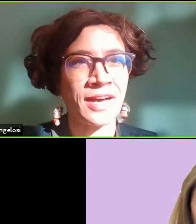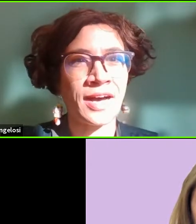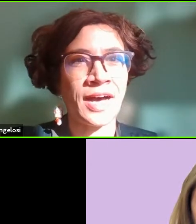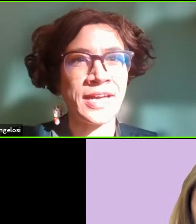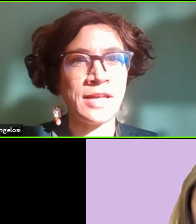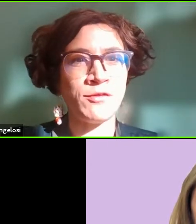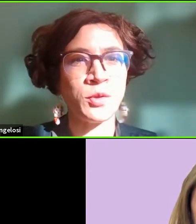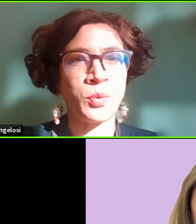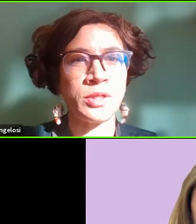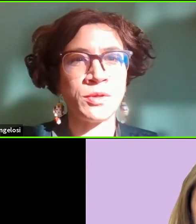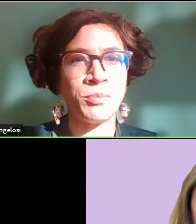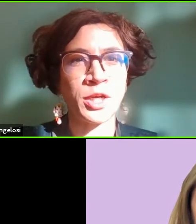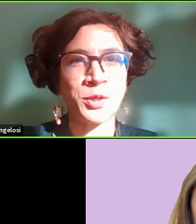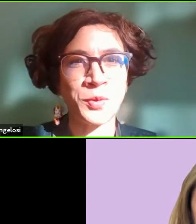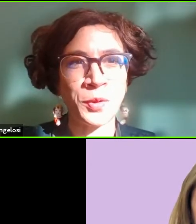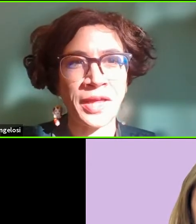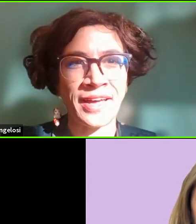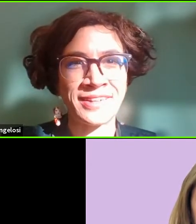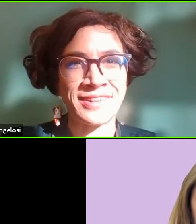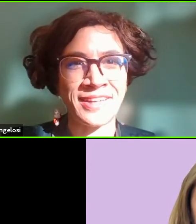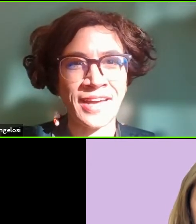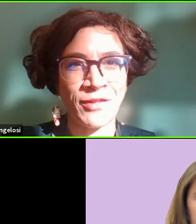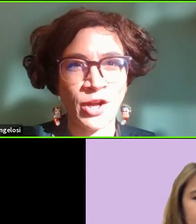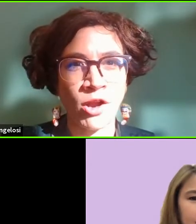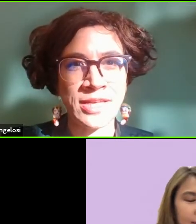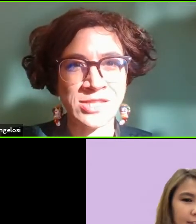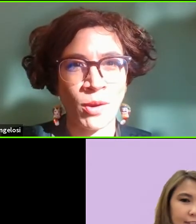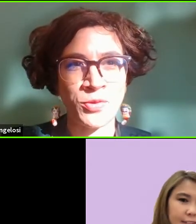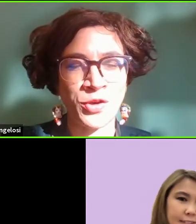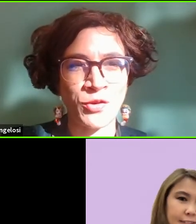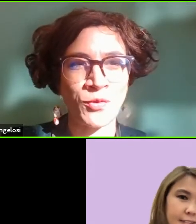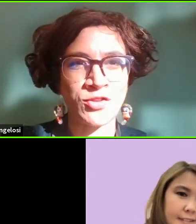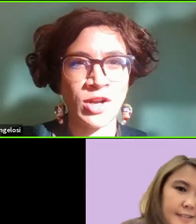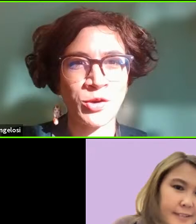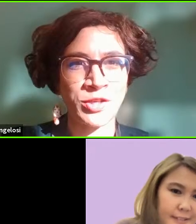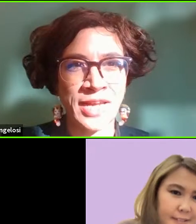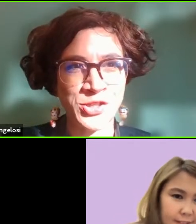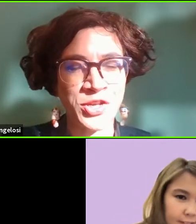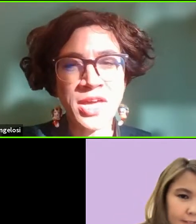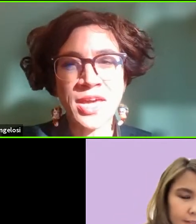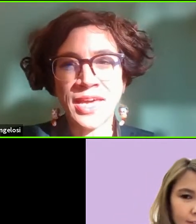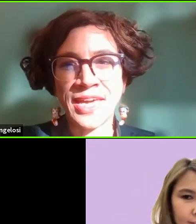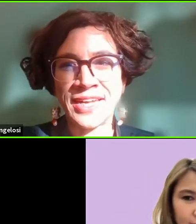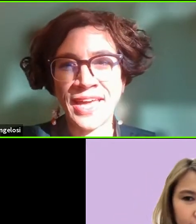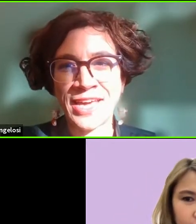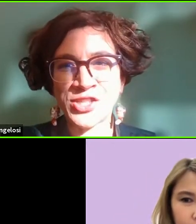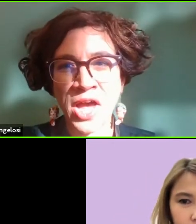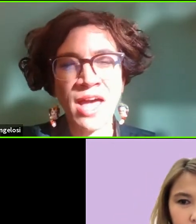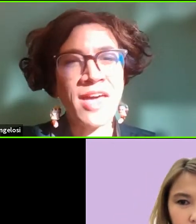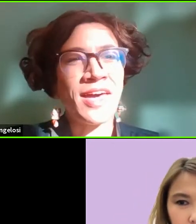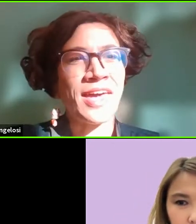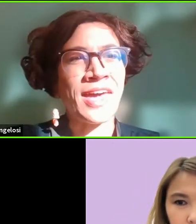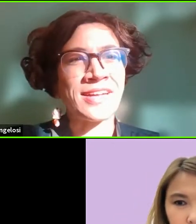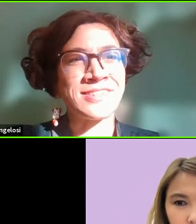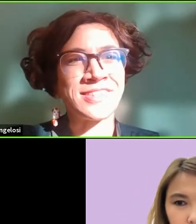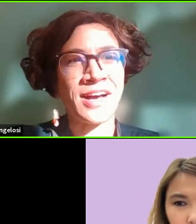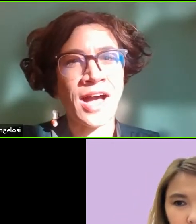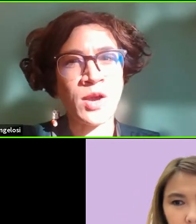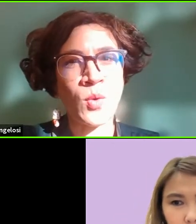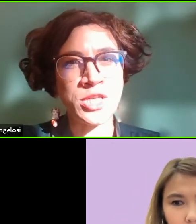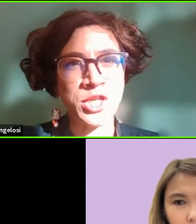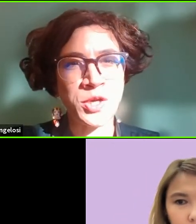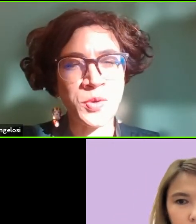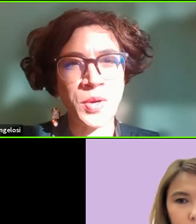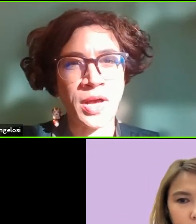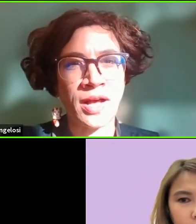but I leave you with Mirgul and the other colleagues from the regional coordination in Asia. And